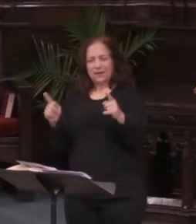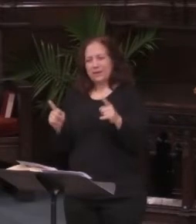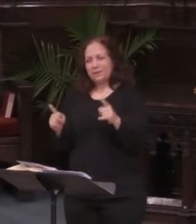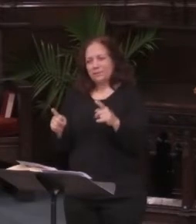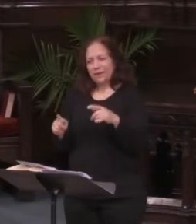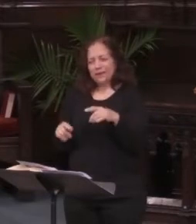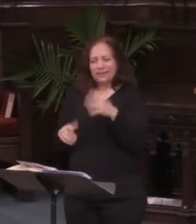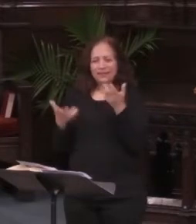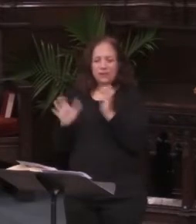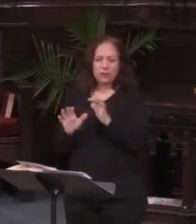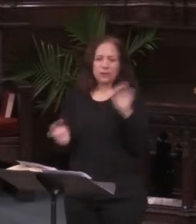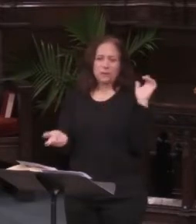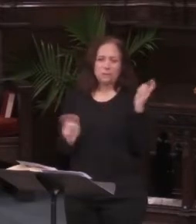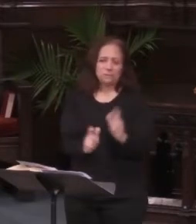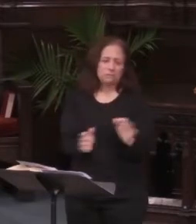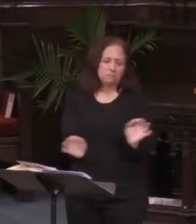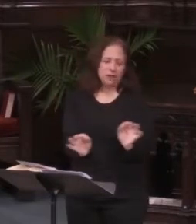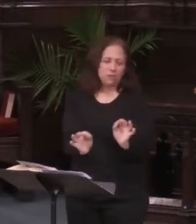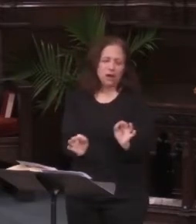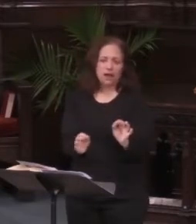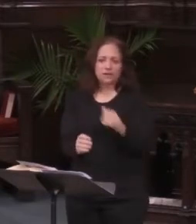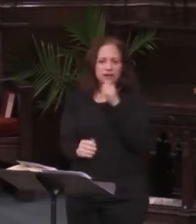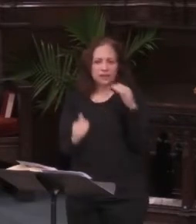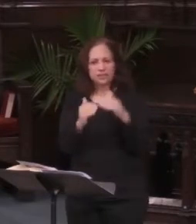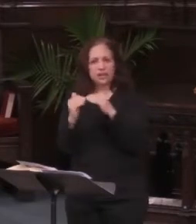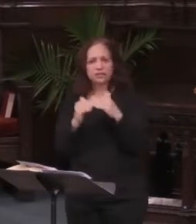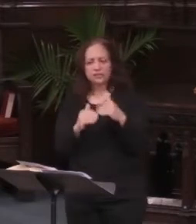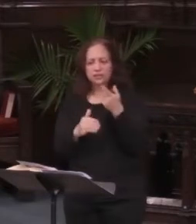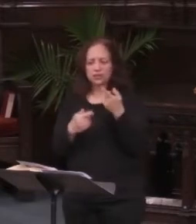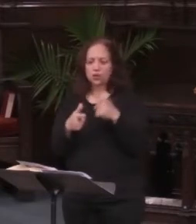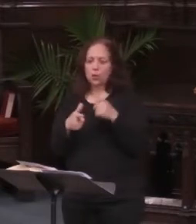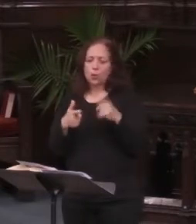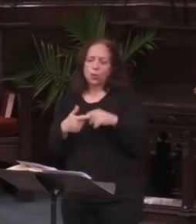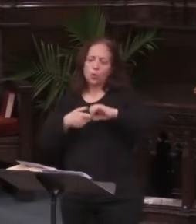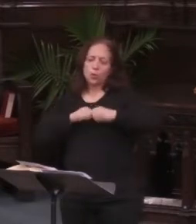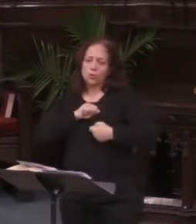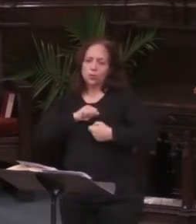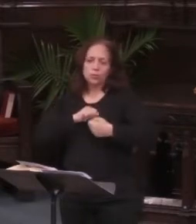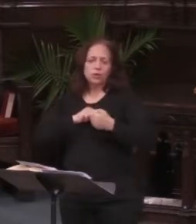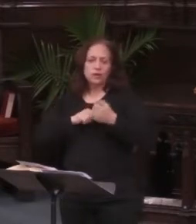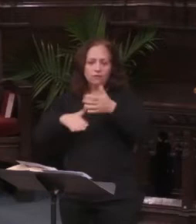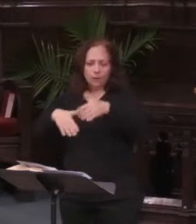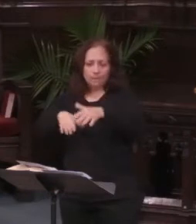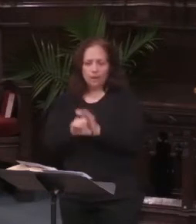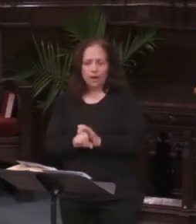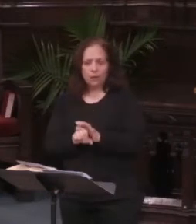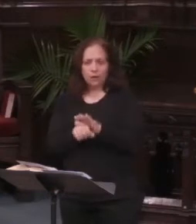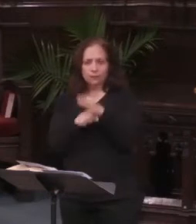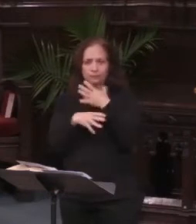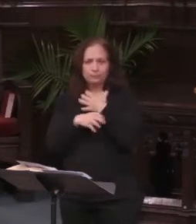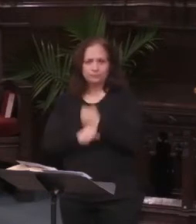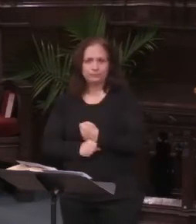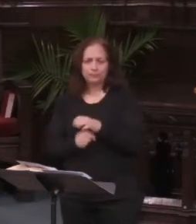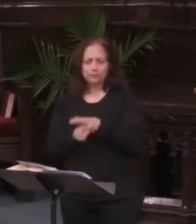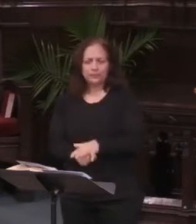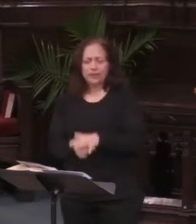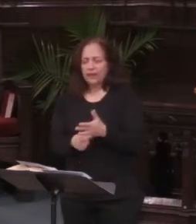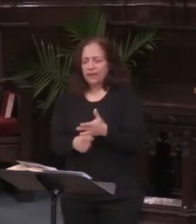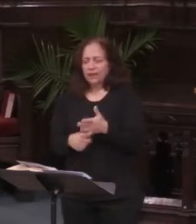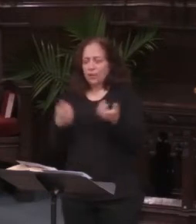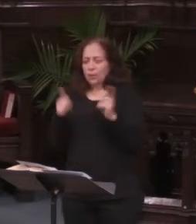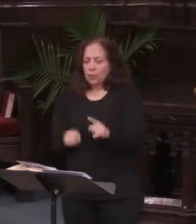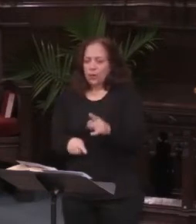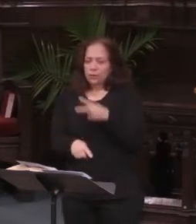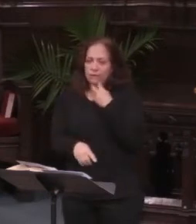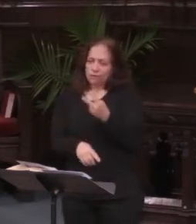the injustices that are done or bury the grief that we all experience. When we give voice to our